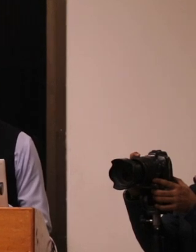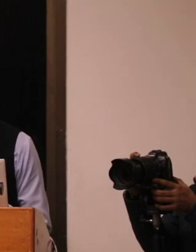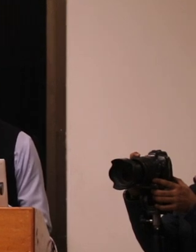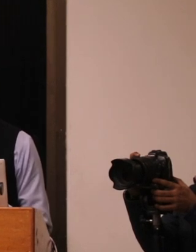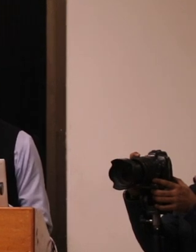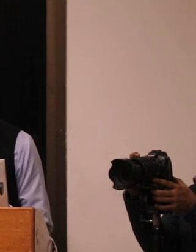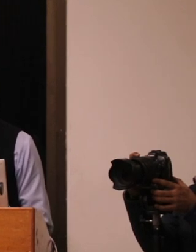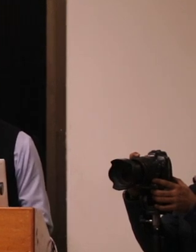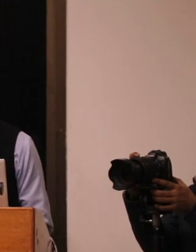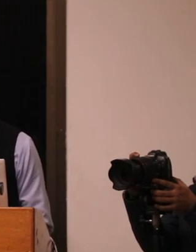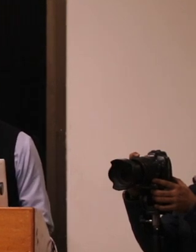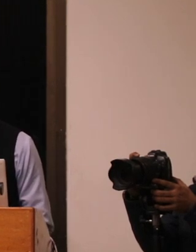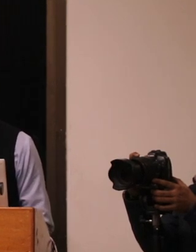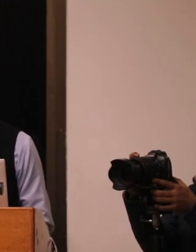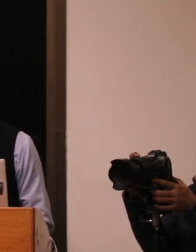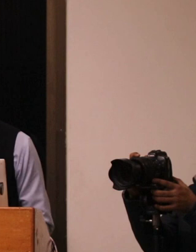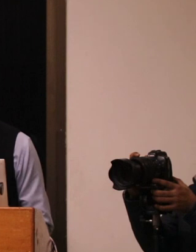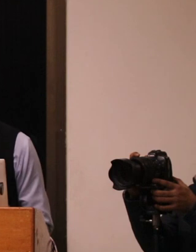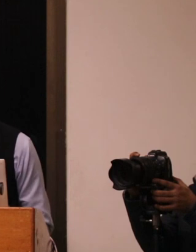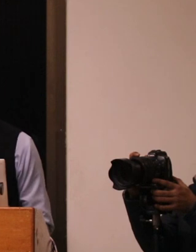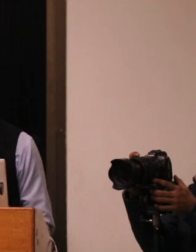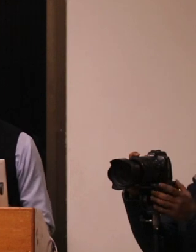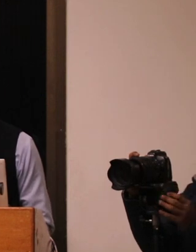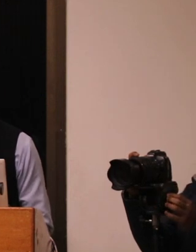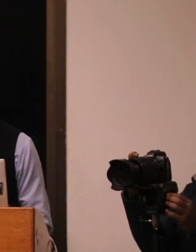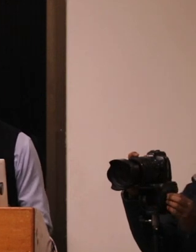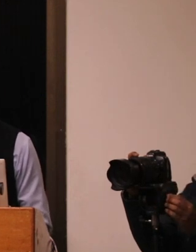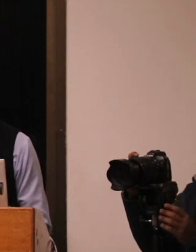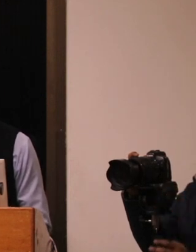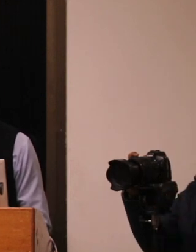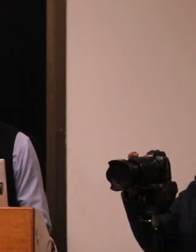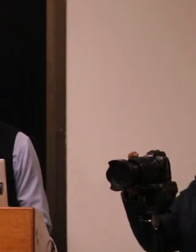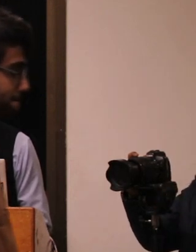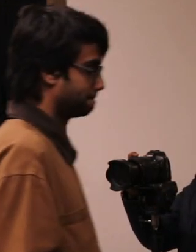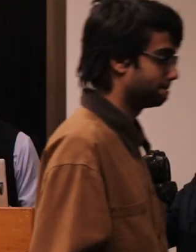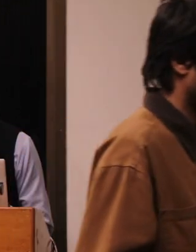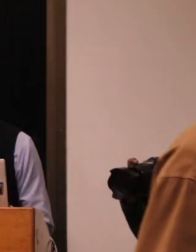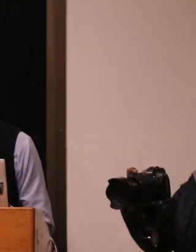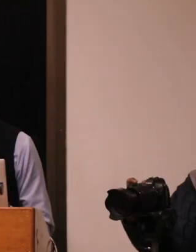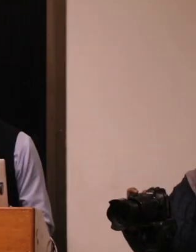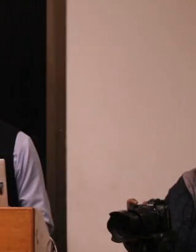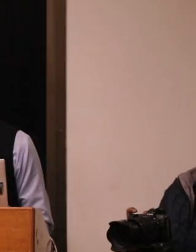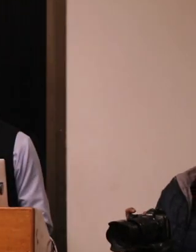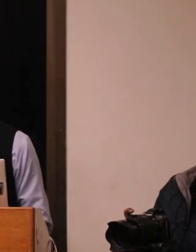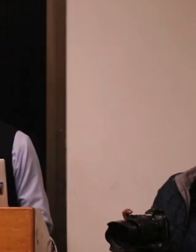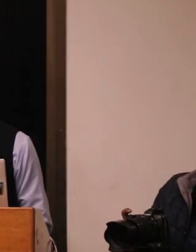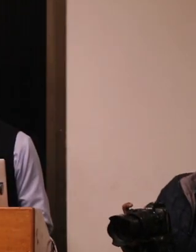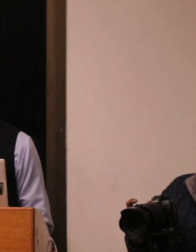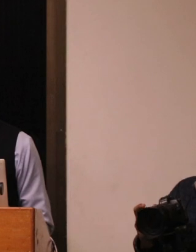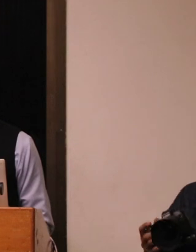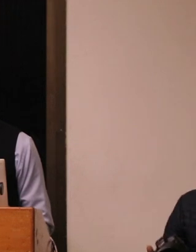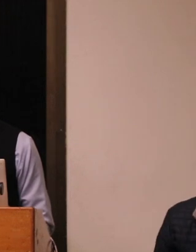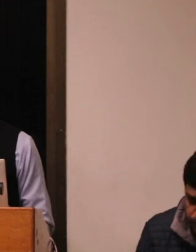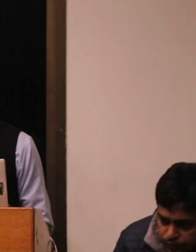and develop an in-depth understanding of the nuances and complexities involved in modern conservation challenges. In the last edition of the